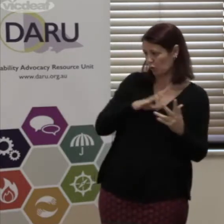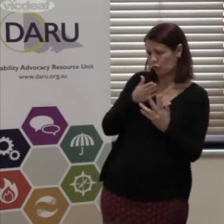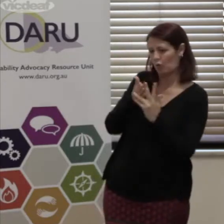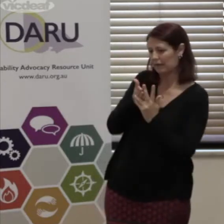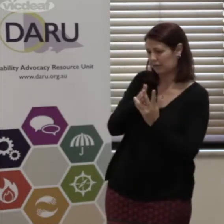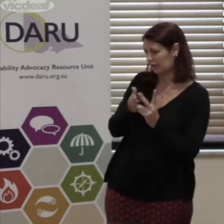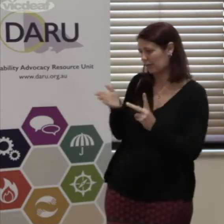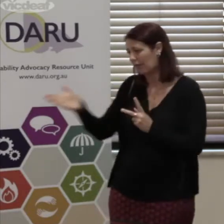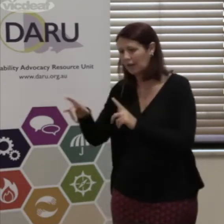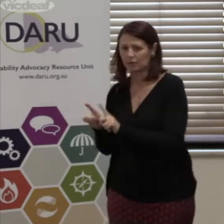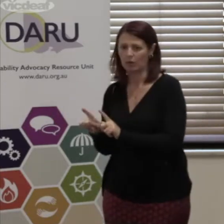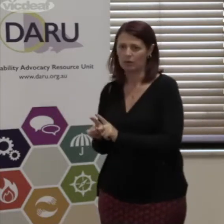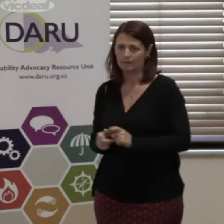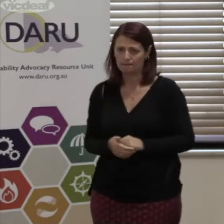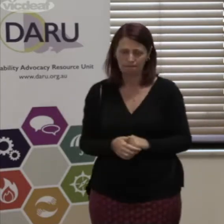access.